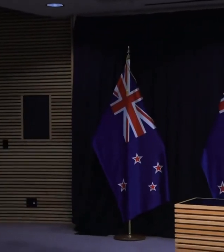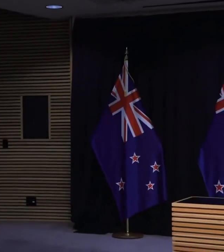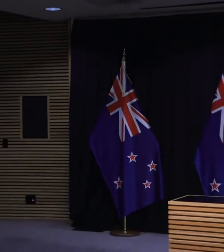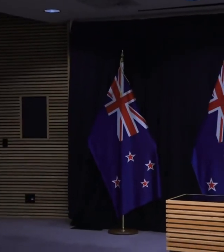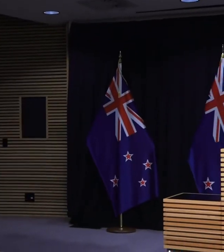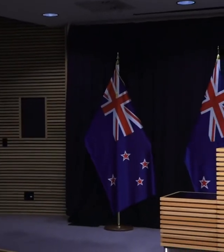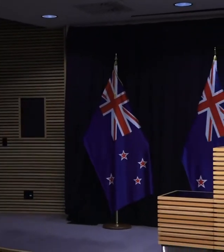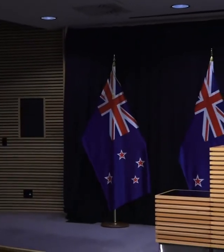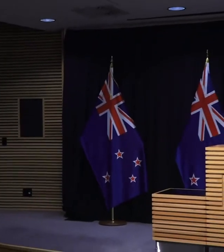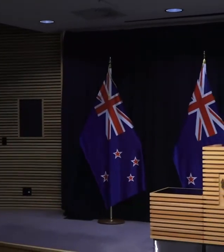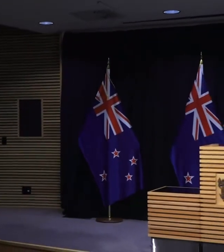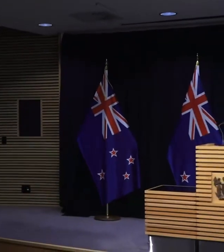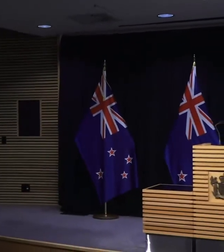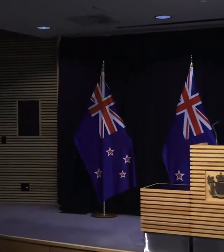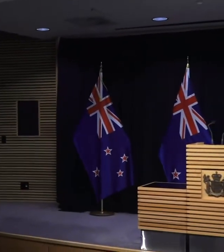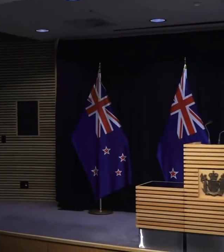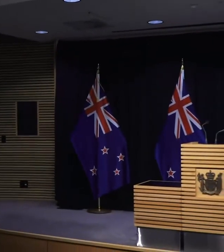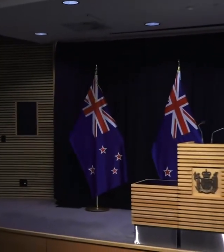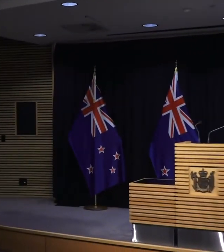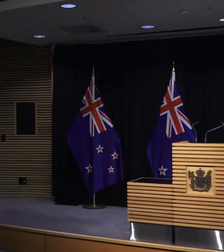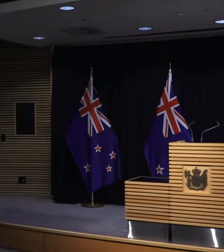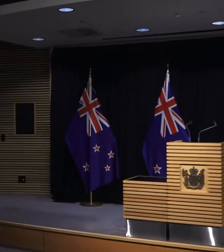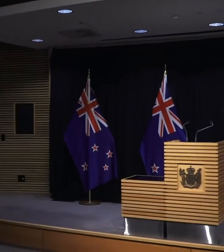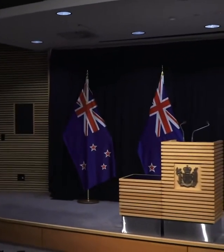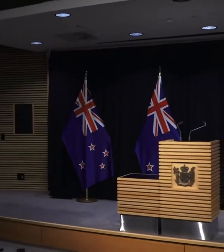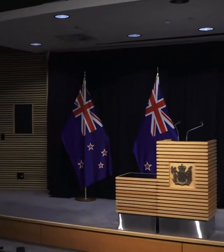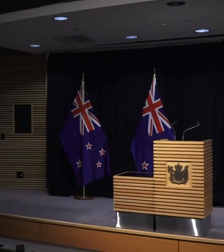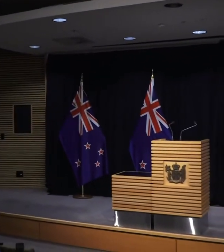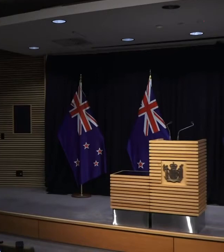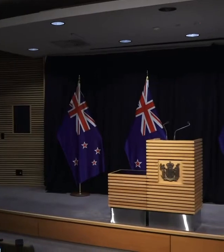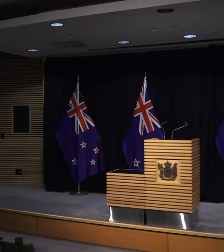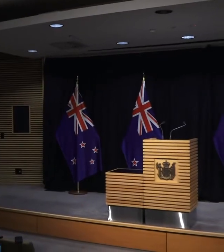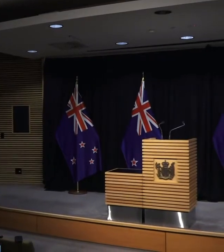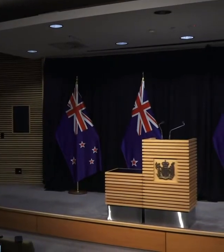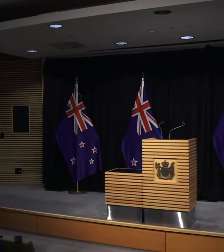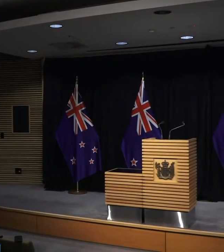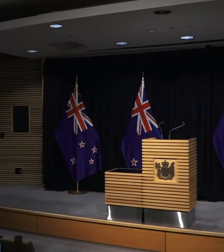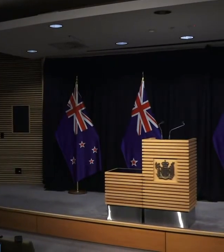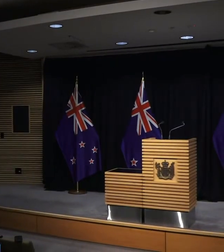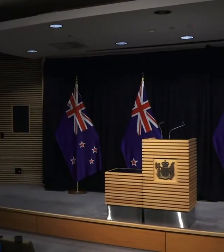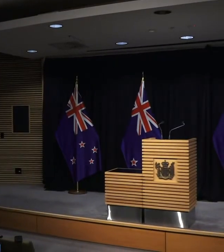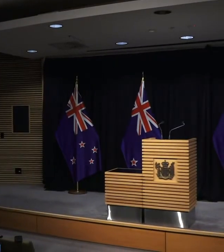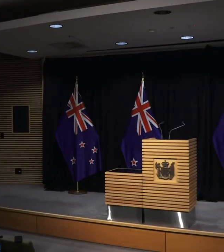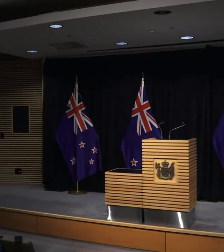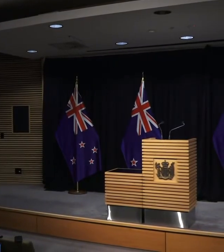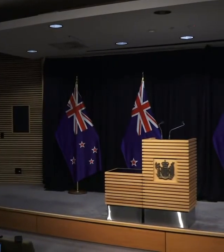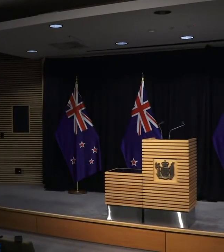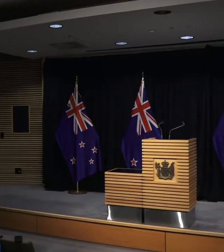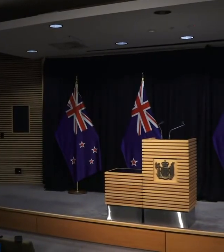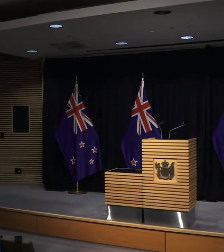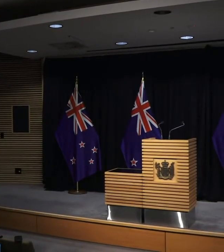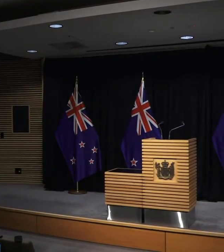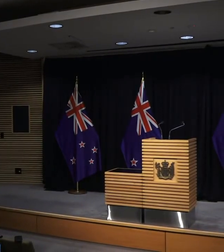suspected that was going to be a long answer, so we'll save that one for next week. It's 28 to 4.